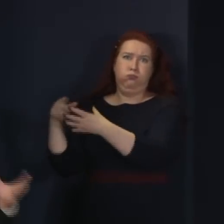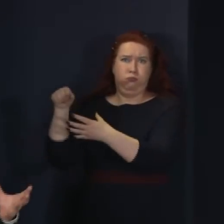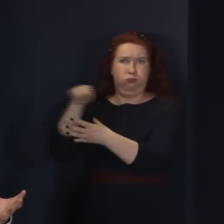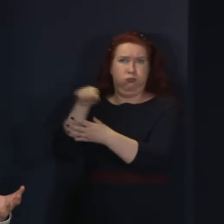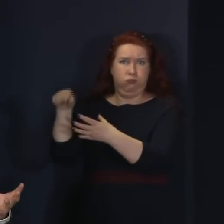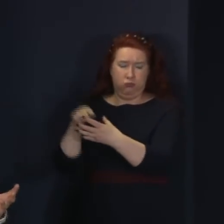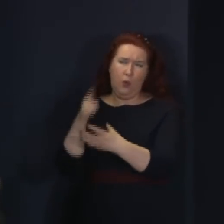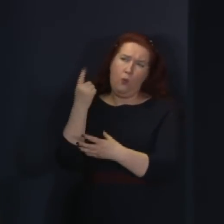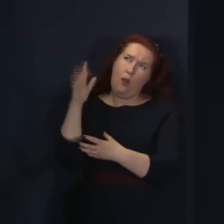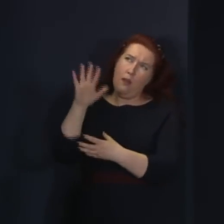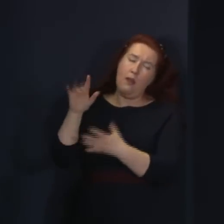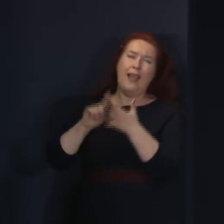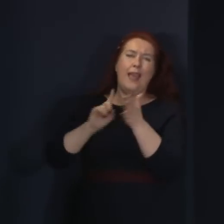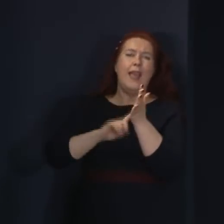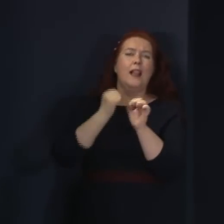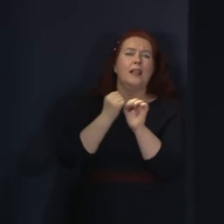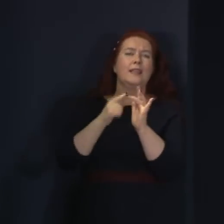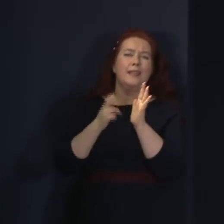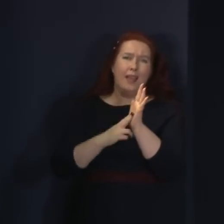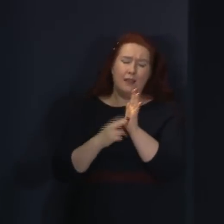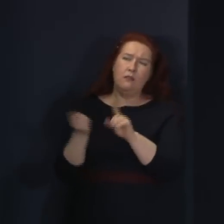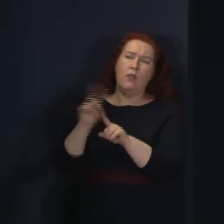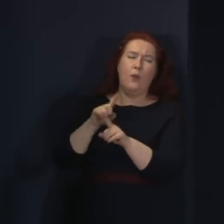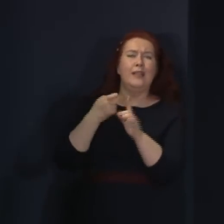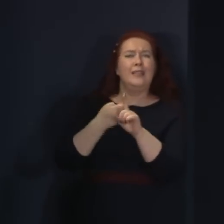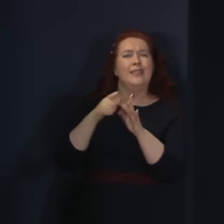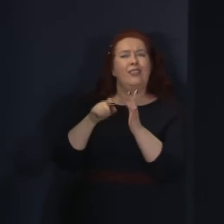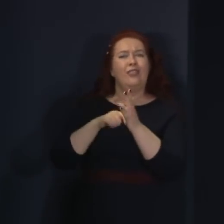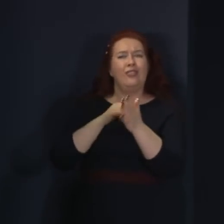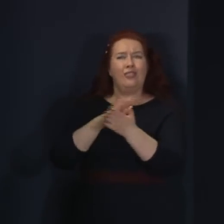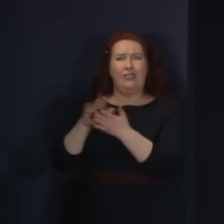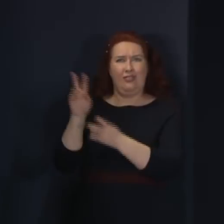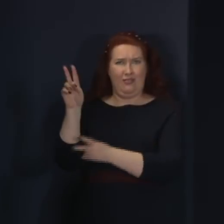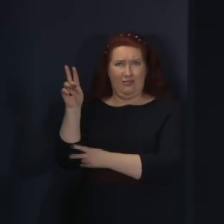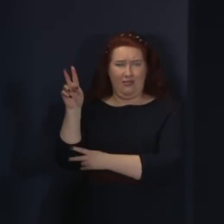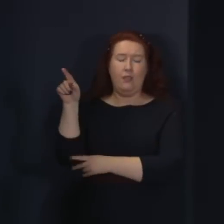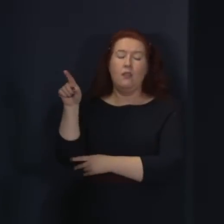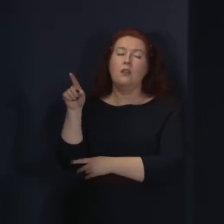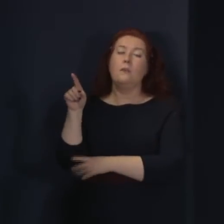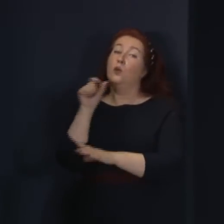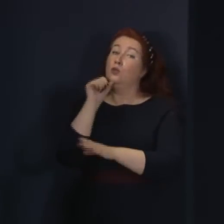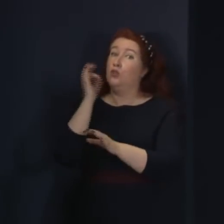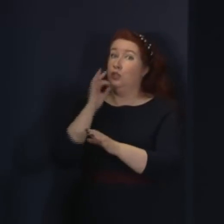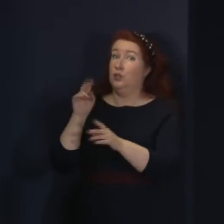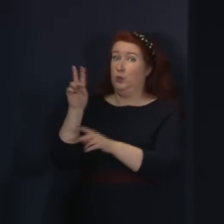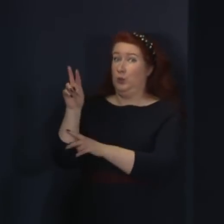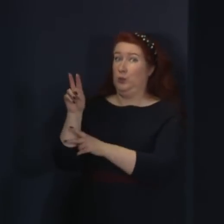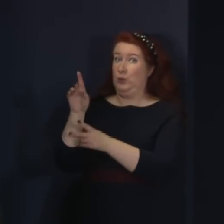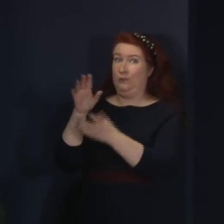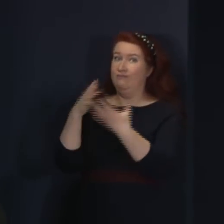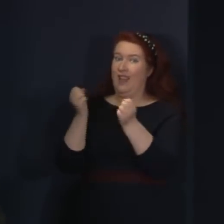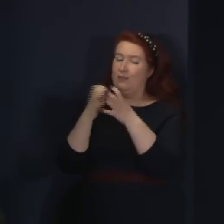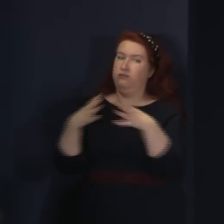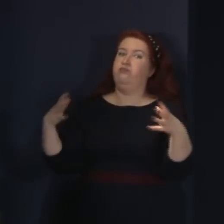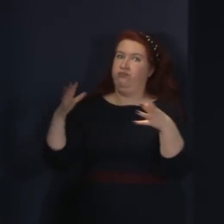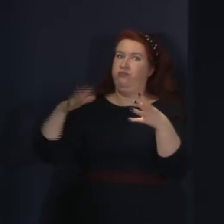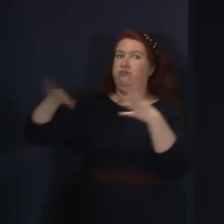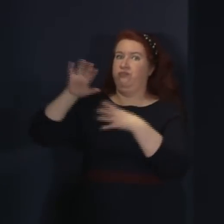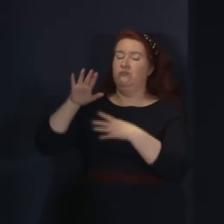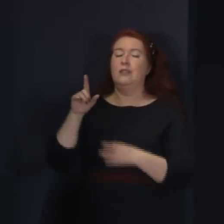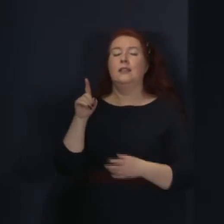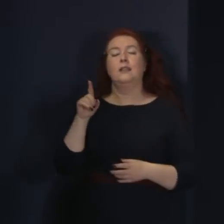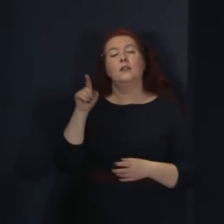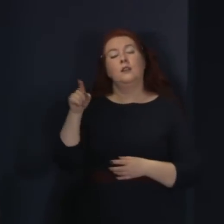now. One round about Elgin, one round about Keith, but not really, it's not confined to those two areas alone. What we're not seeing with